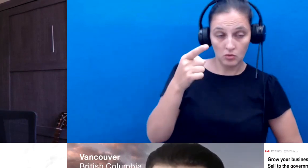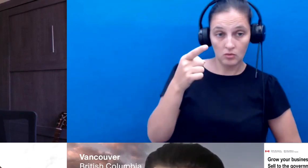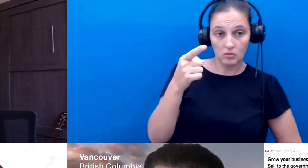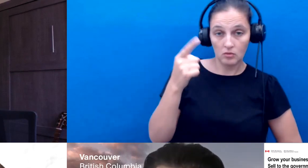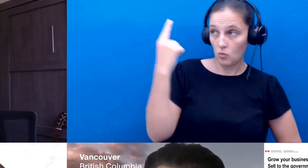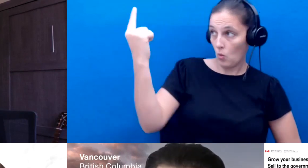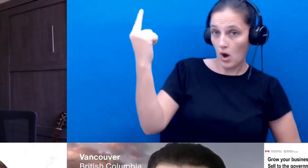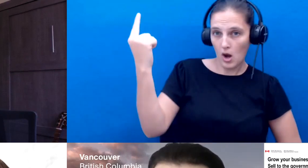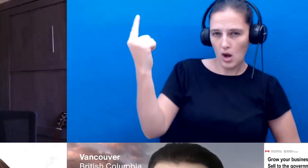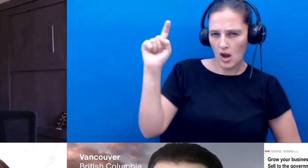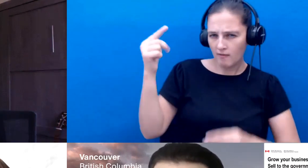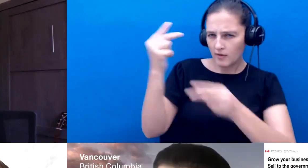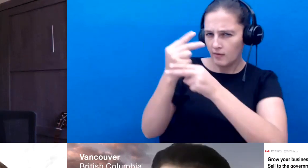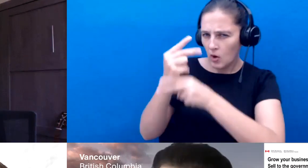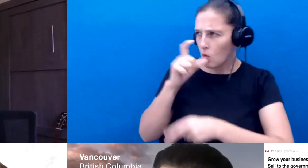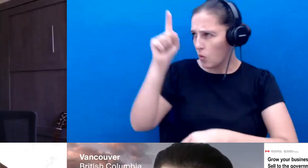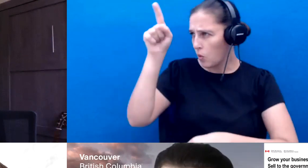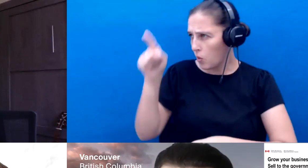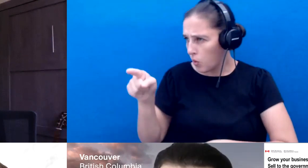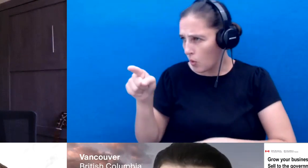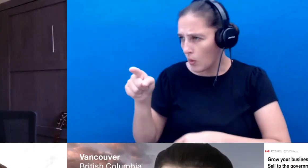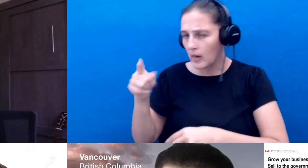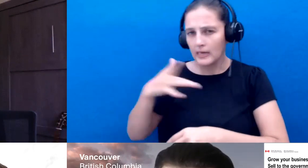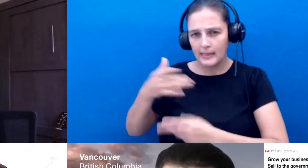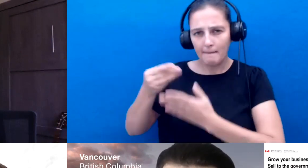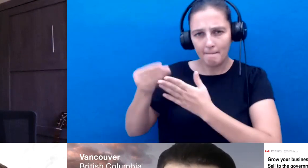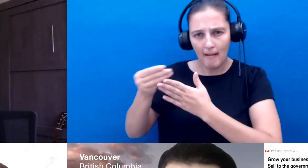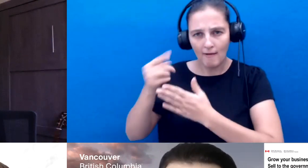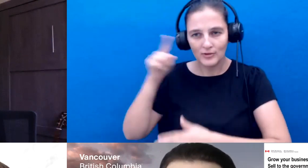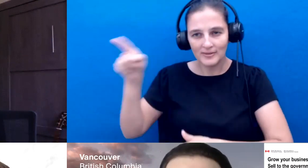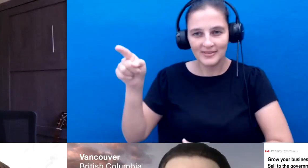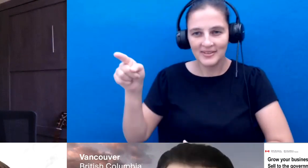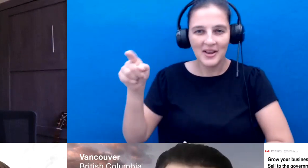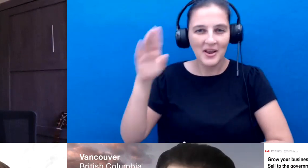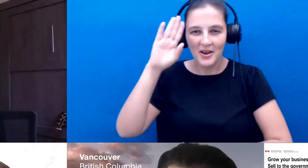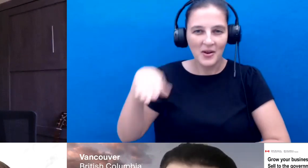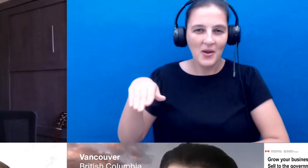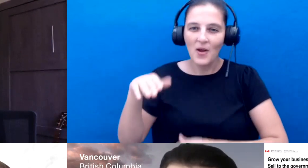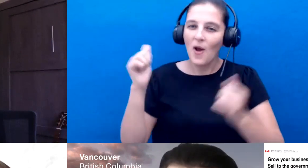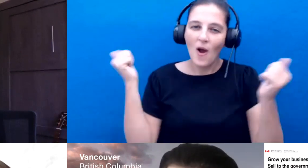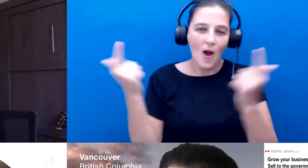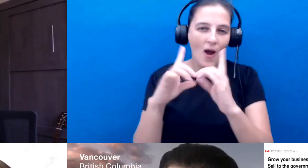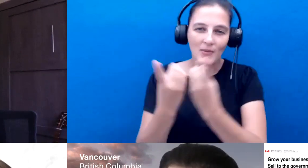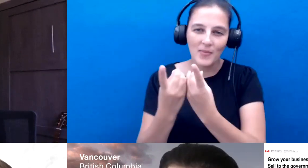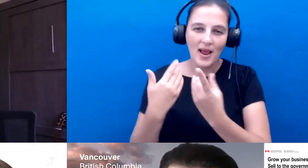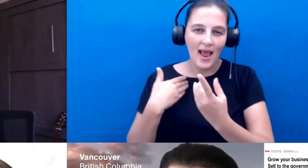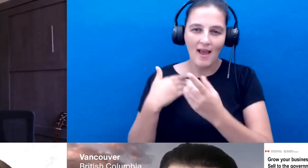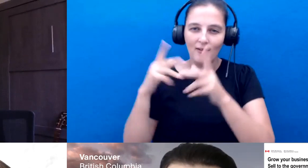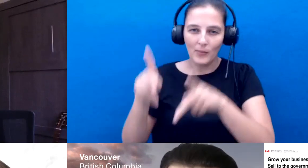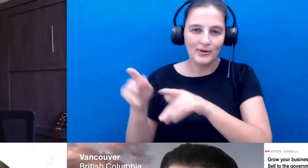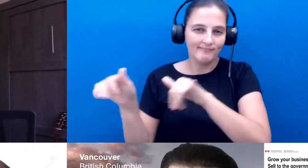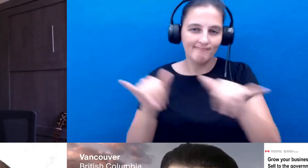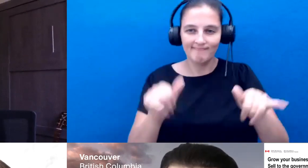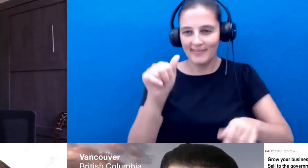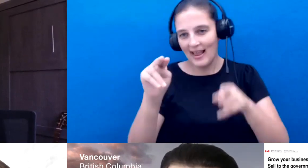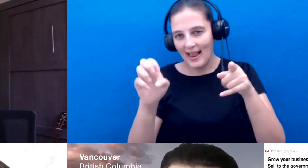very specific buyer. Every department has an Ann Bank. Every department has an office like Ann's